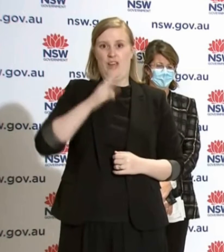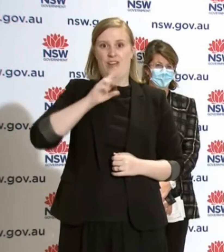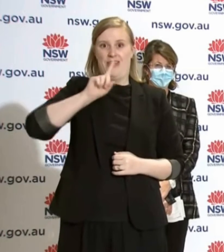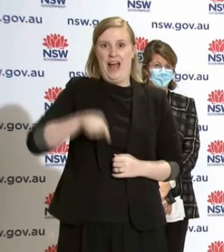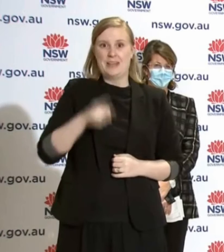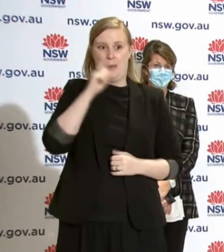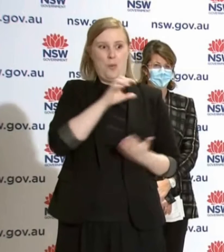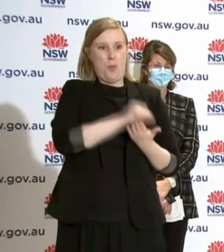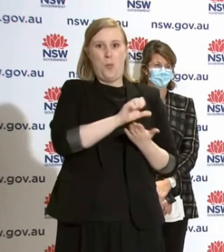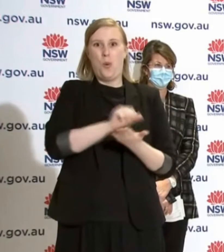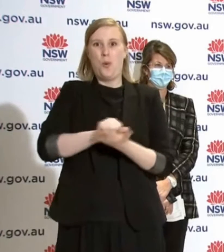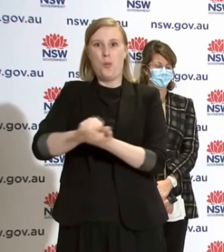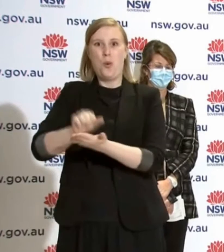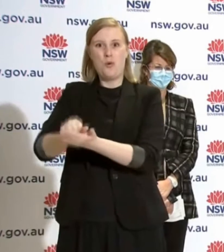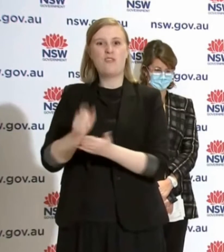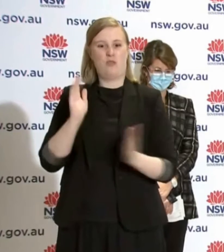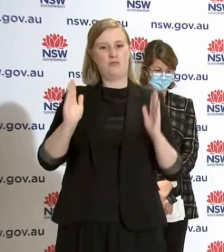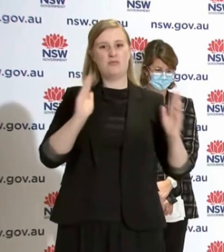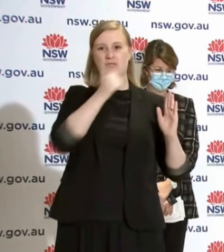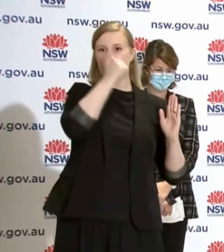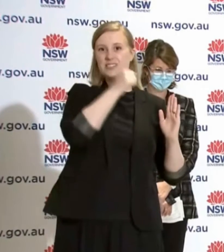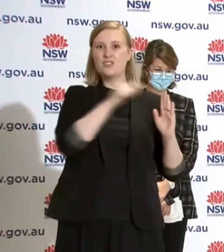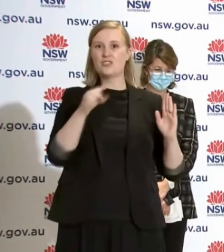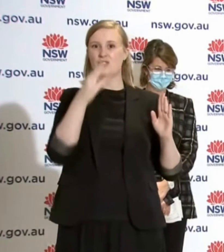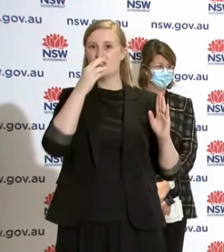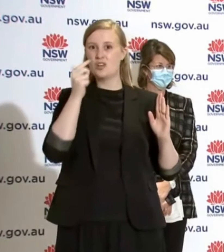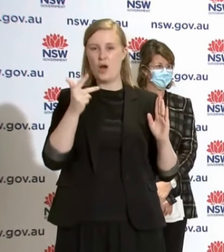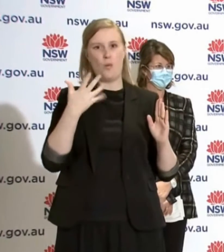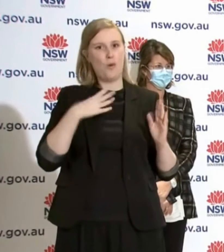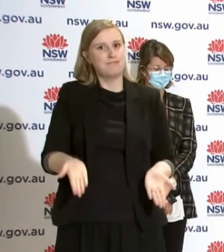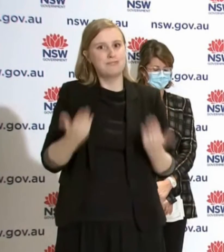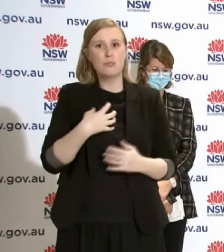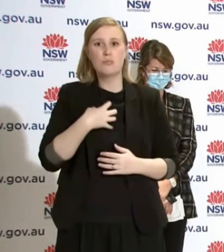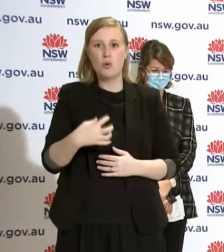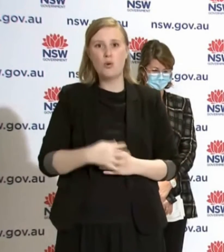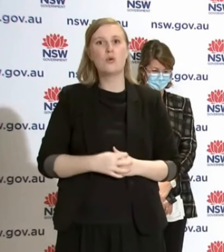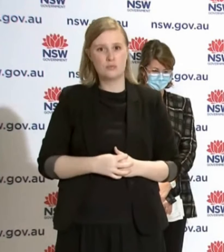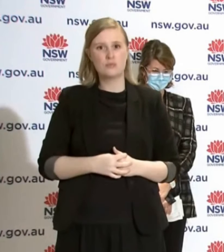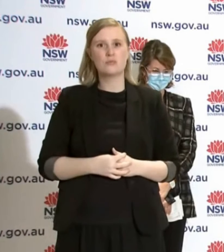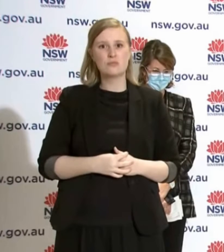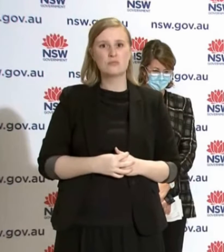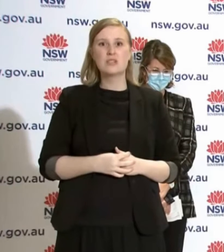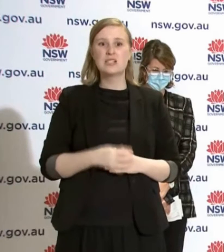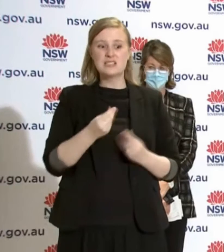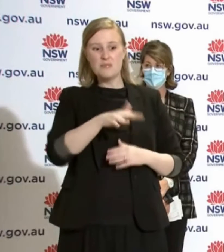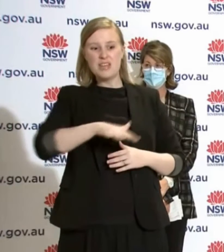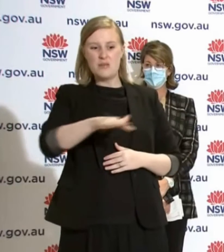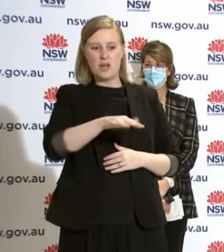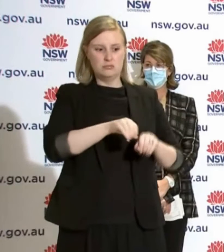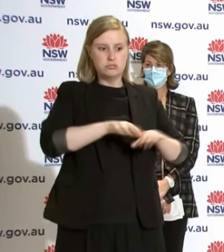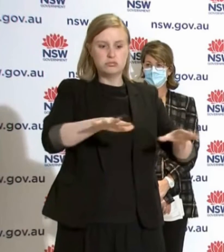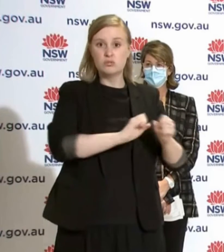see more. So please come forward and get vaccinated to keep getting those vaccination rates up in those areas where we've got the highest virus